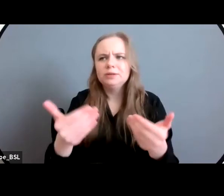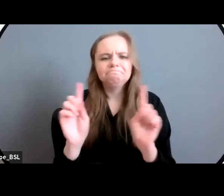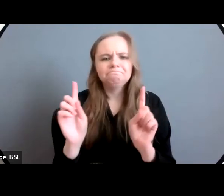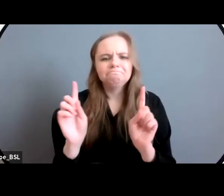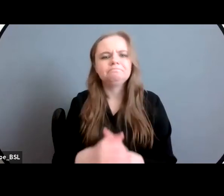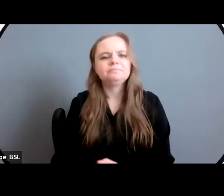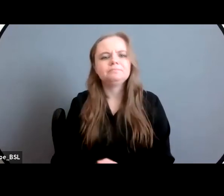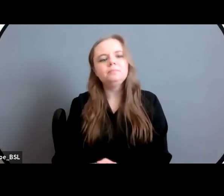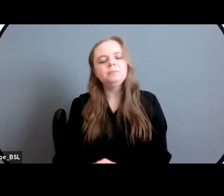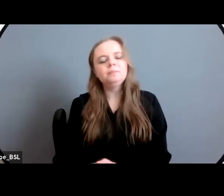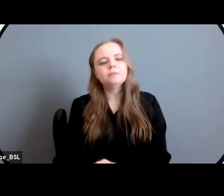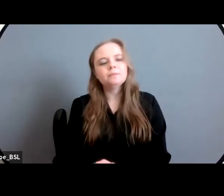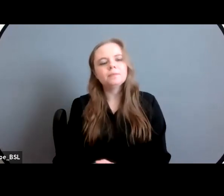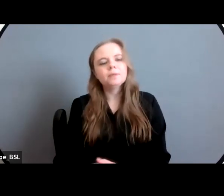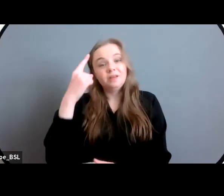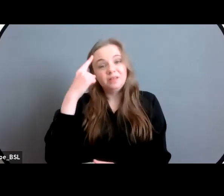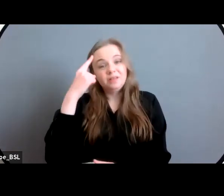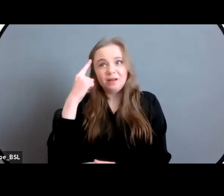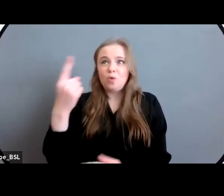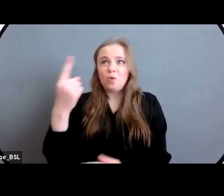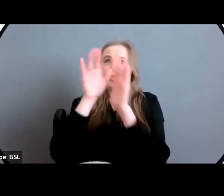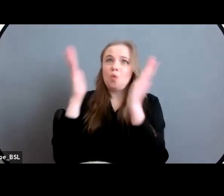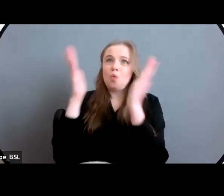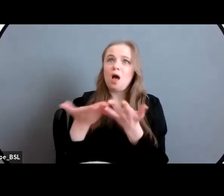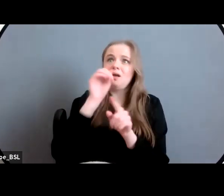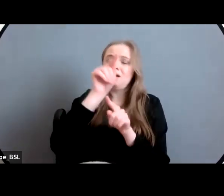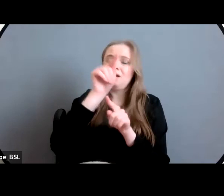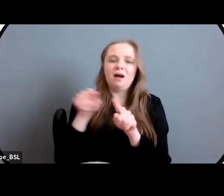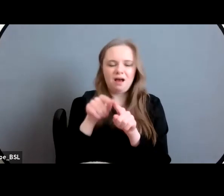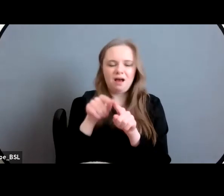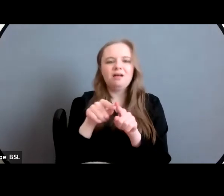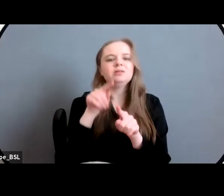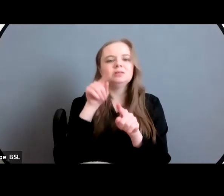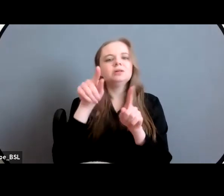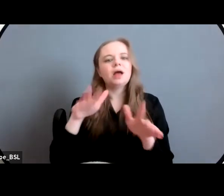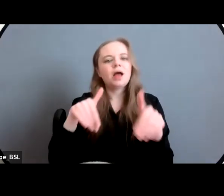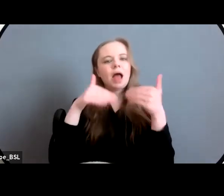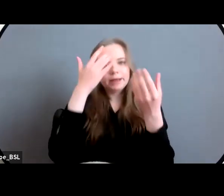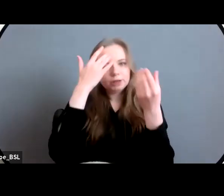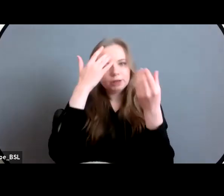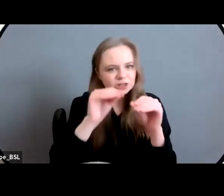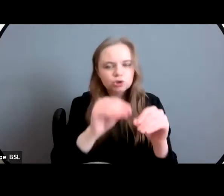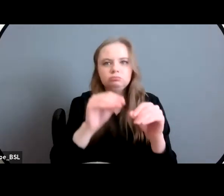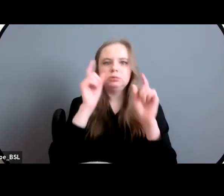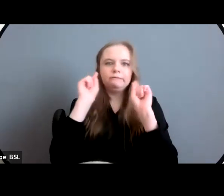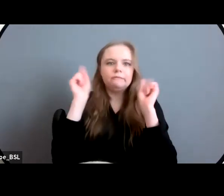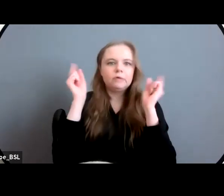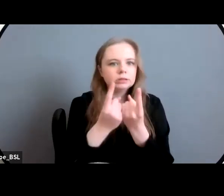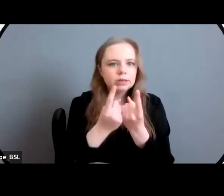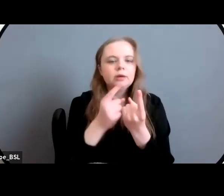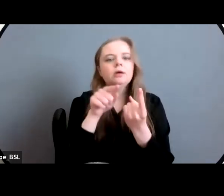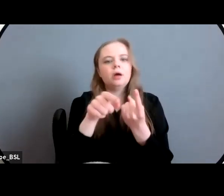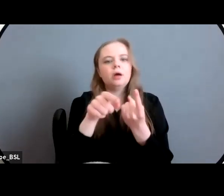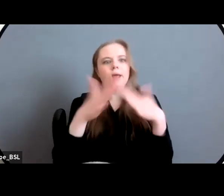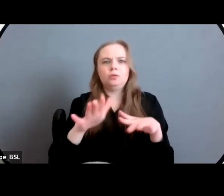I think, as with the rest of the world, we've seen higher education and university institutions respond very agilely and very